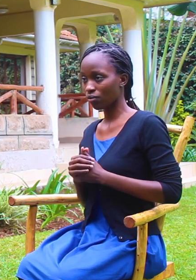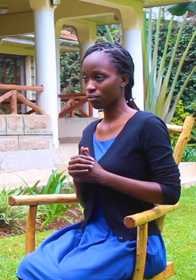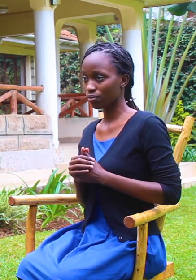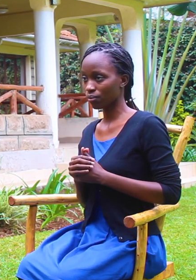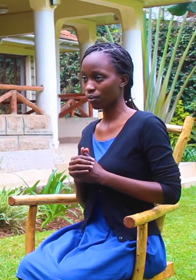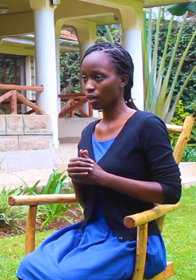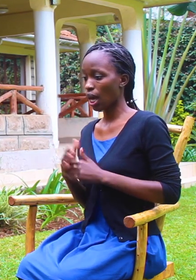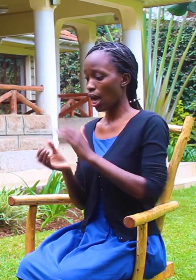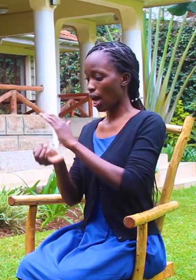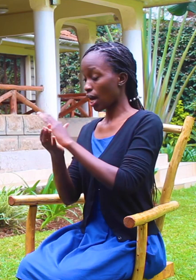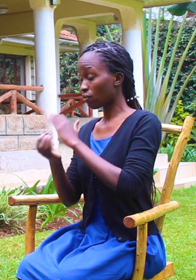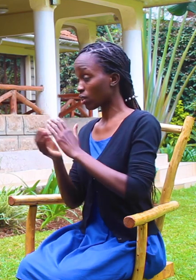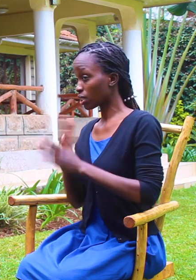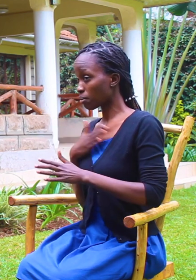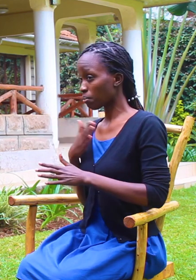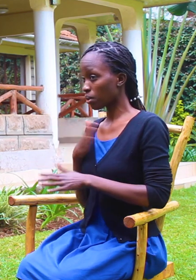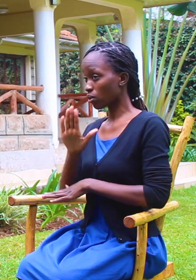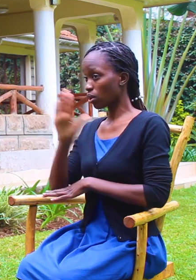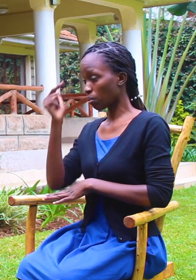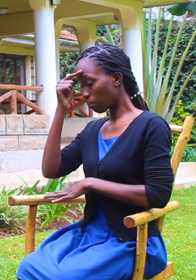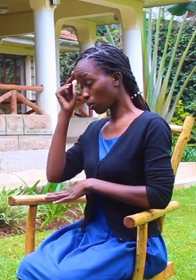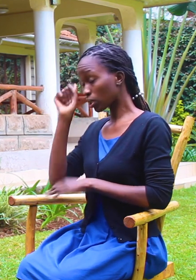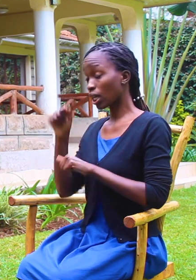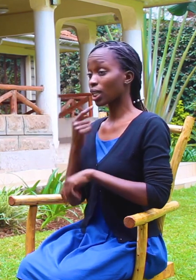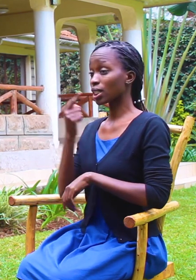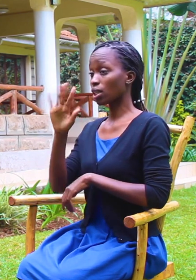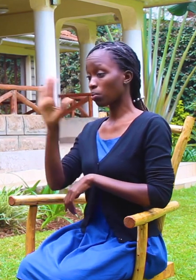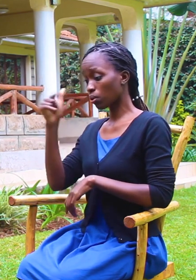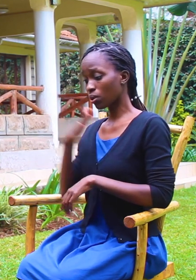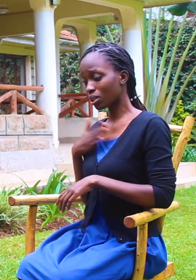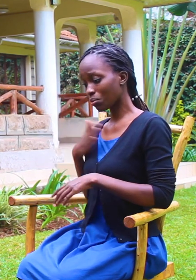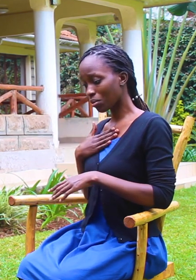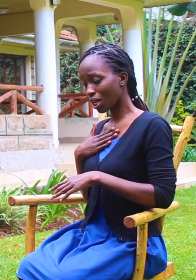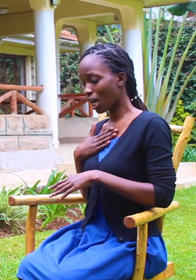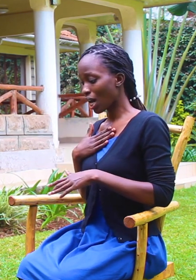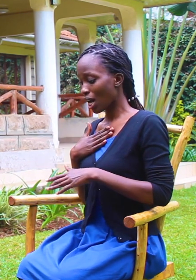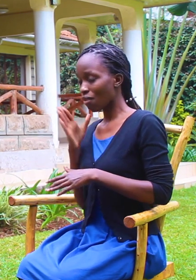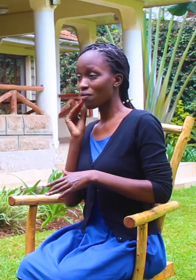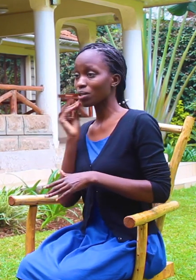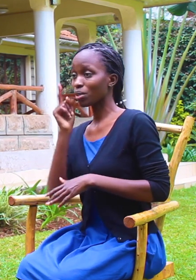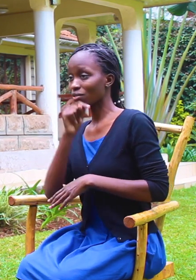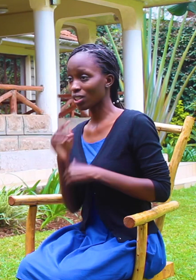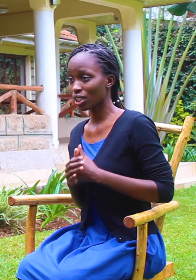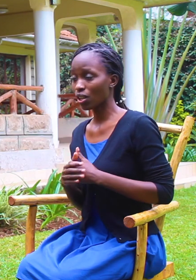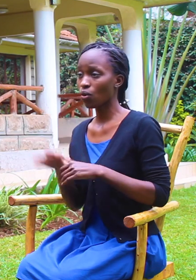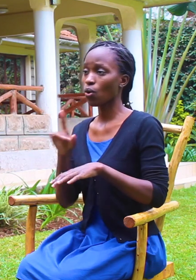My advice is this, because this I can tell you, because I've been through it. And wherever my daughter was in